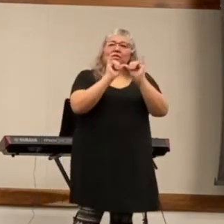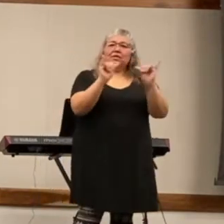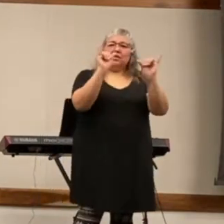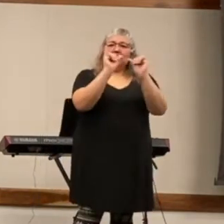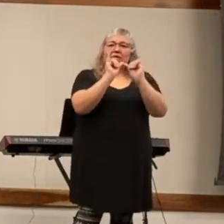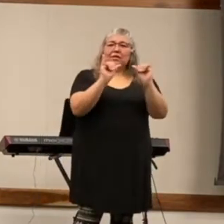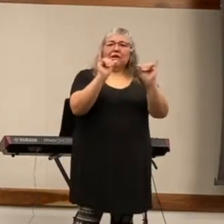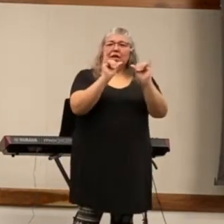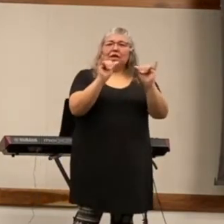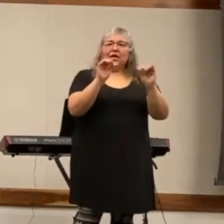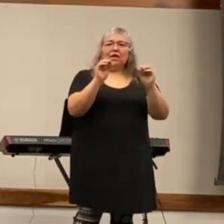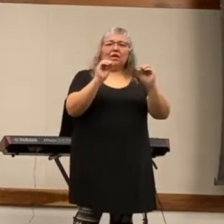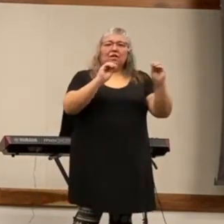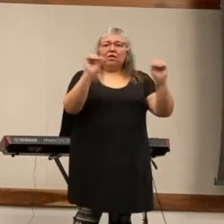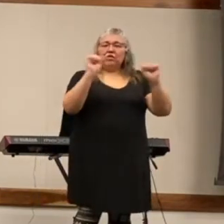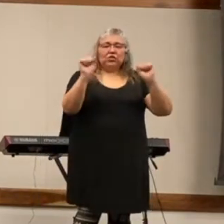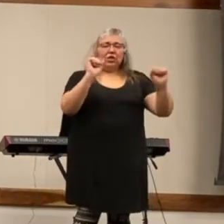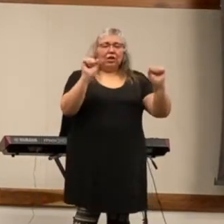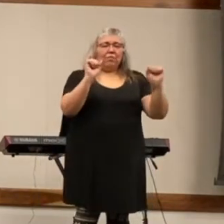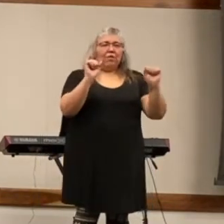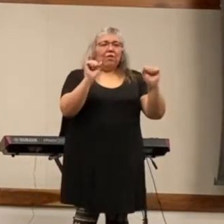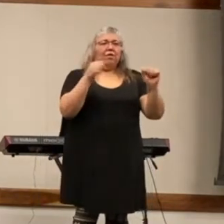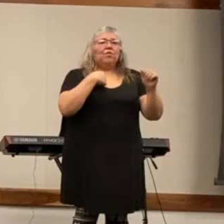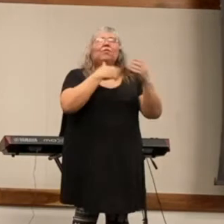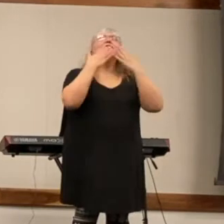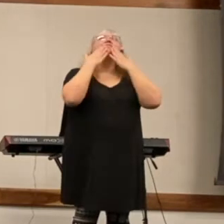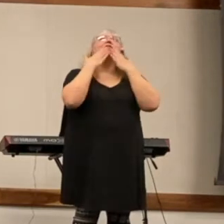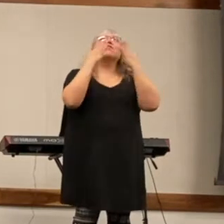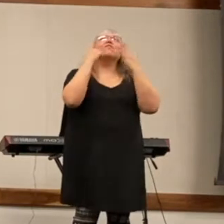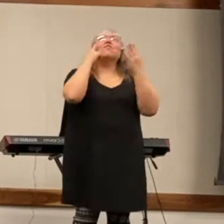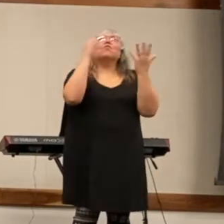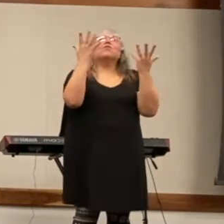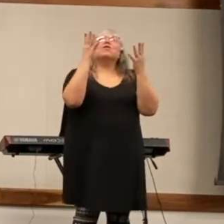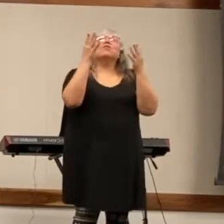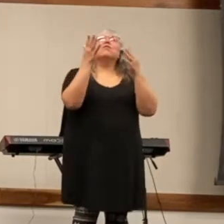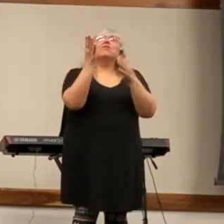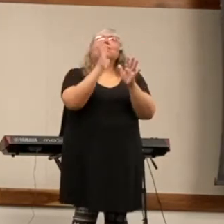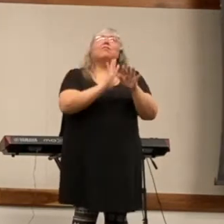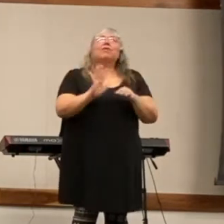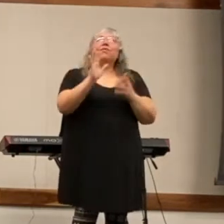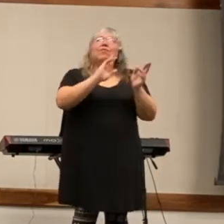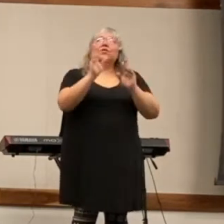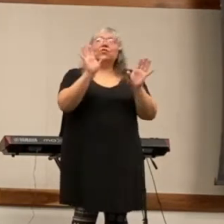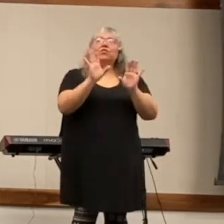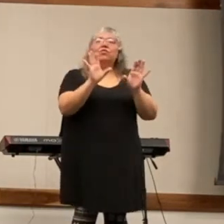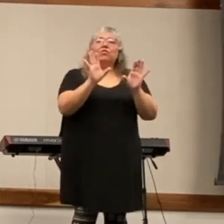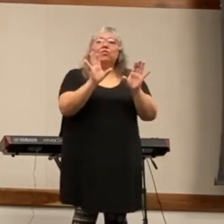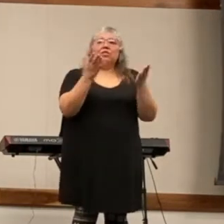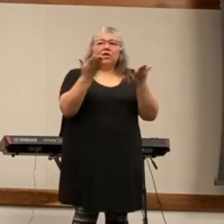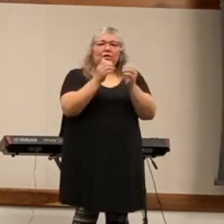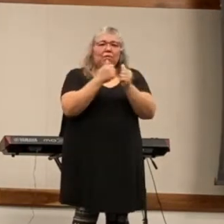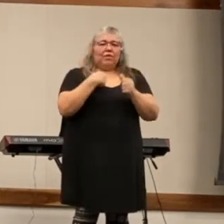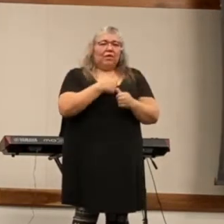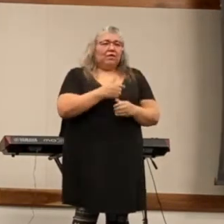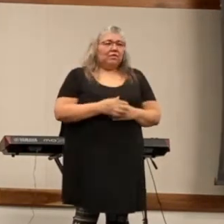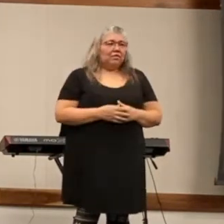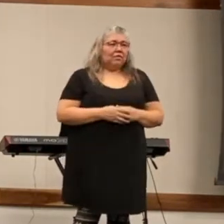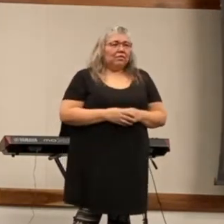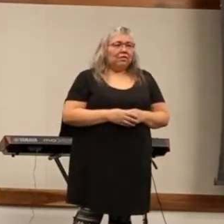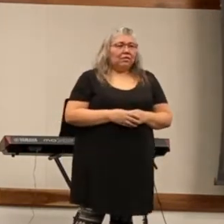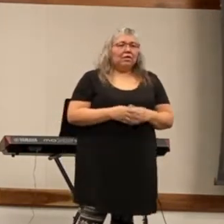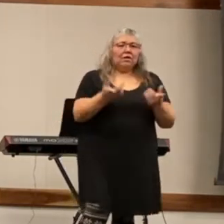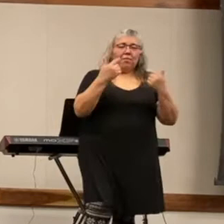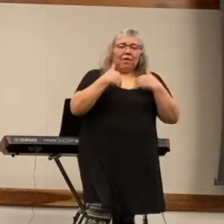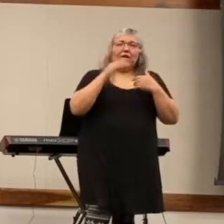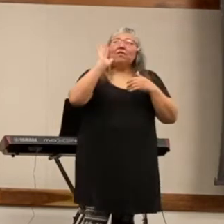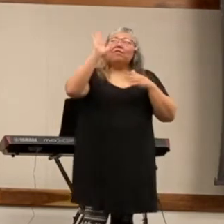and unshakable. We thank you, Father, for what you are about to do in this place right now with us. Come, have your way. Holy